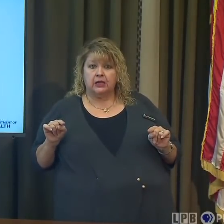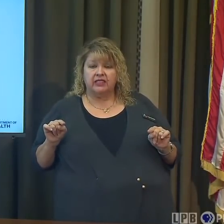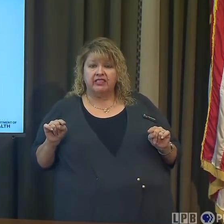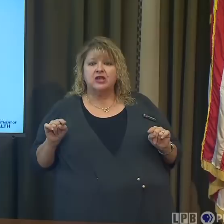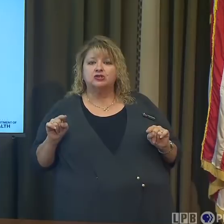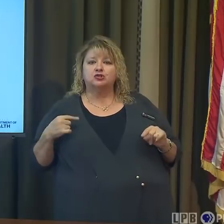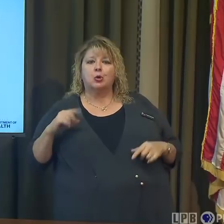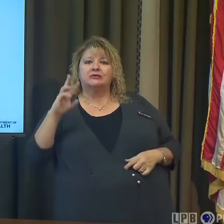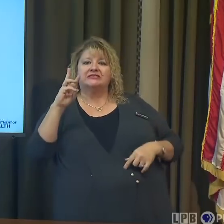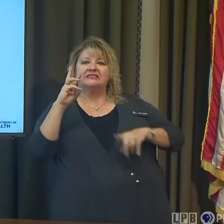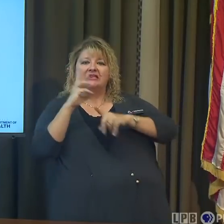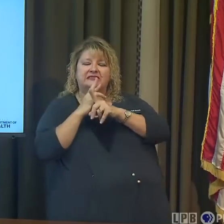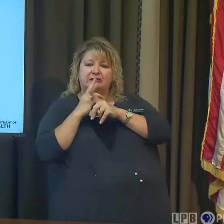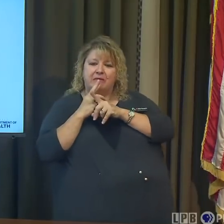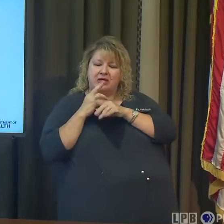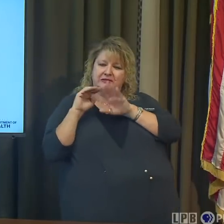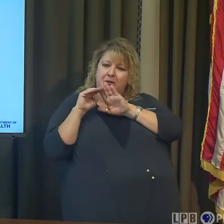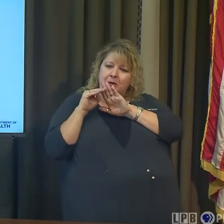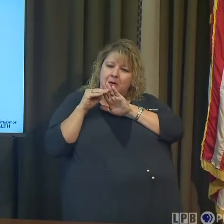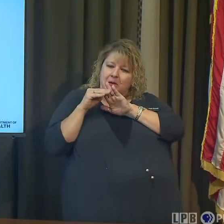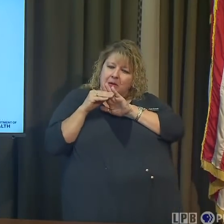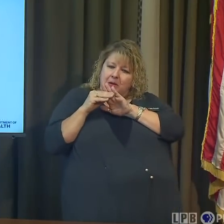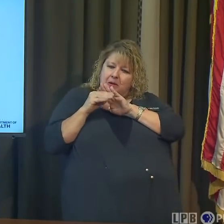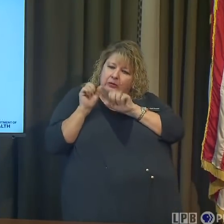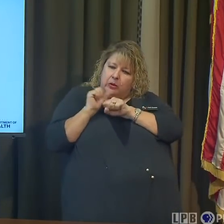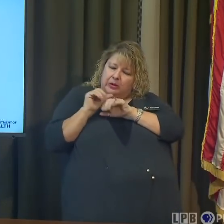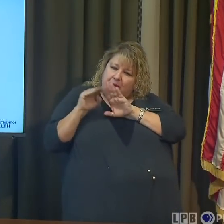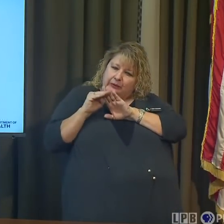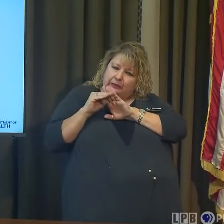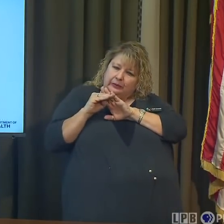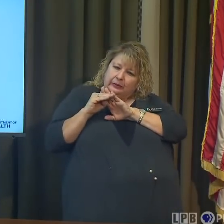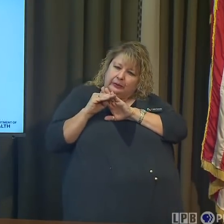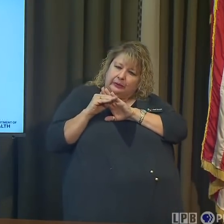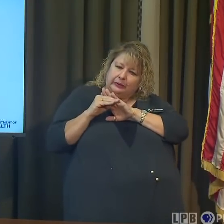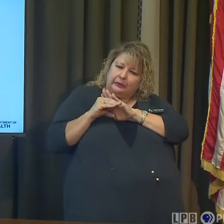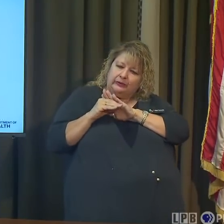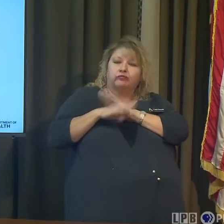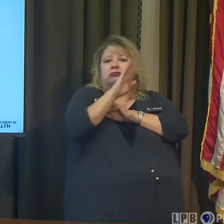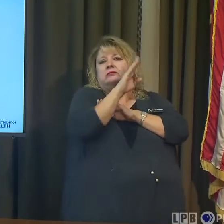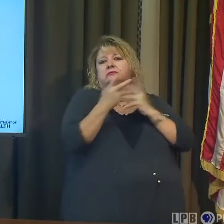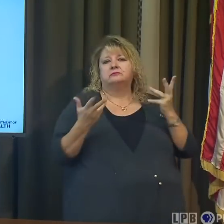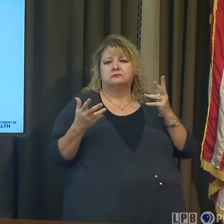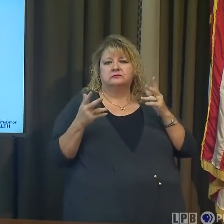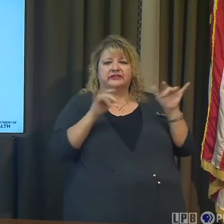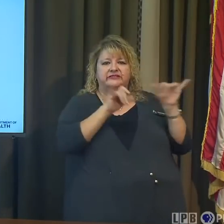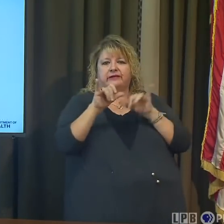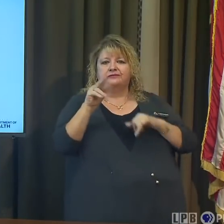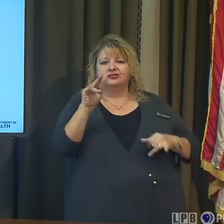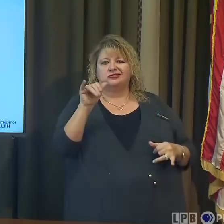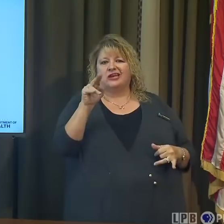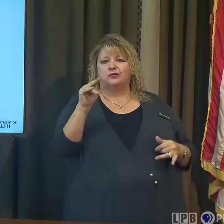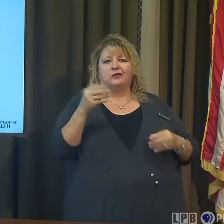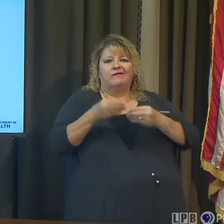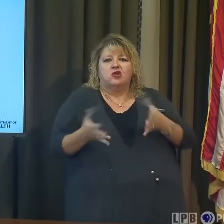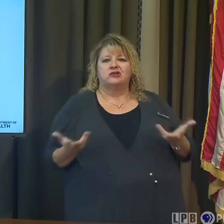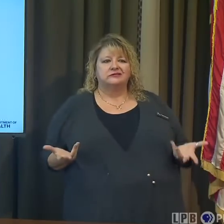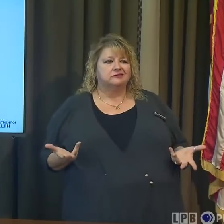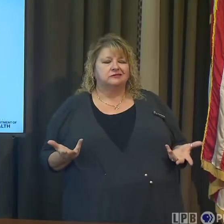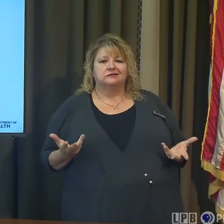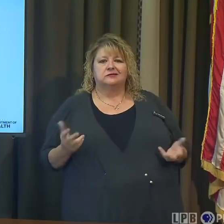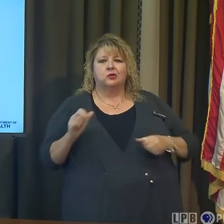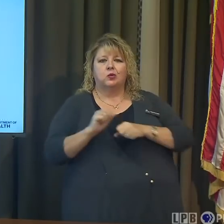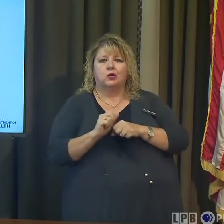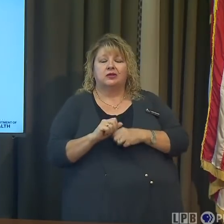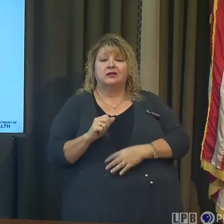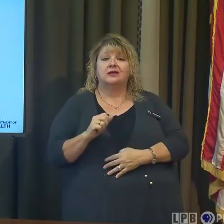of progress over the past 2 or 3 weeks. And I'll also note that over 1/3 of the parishes in Louisiana